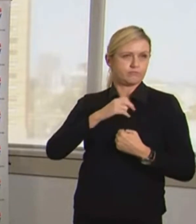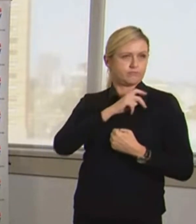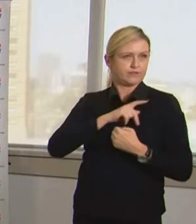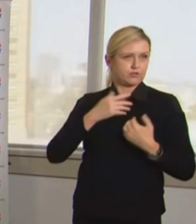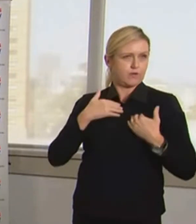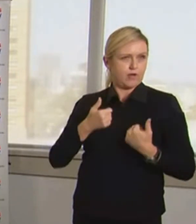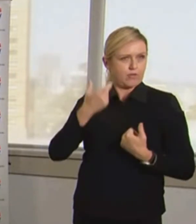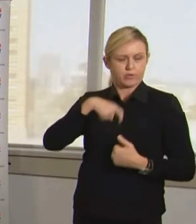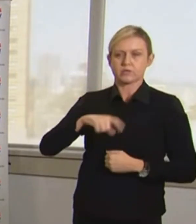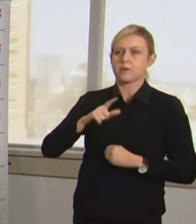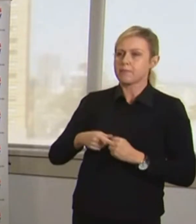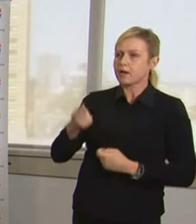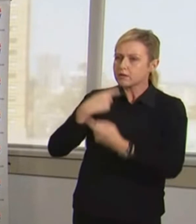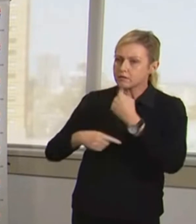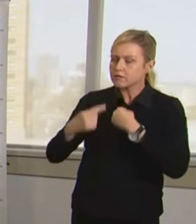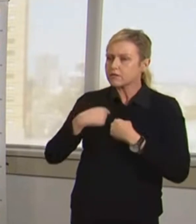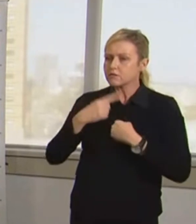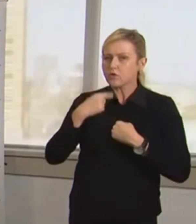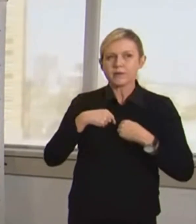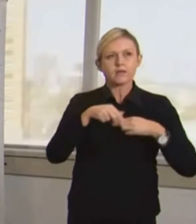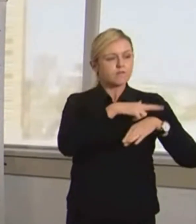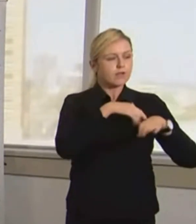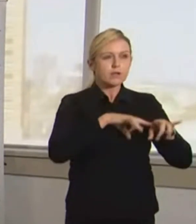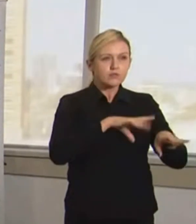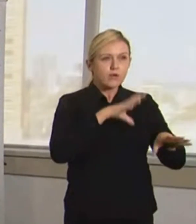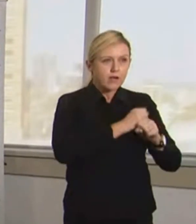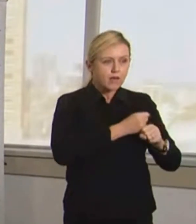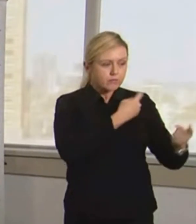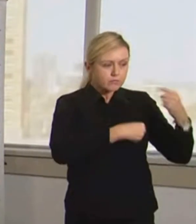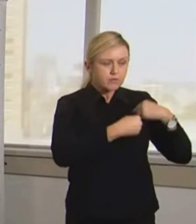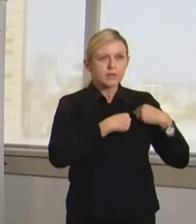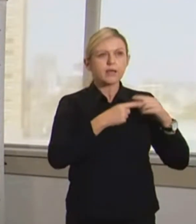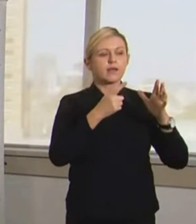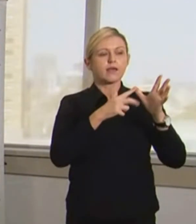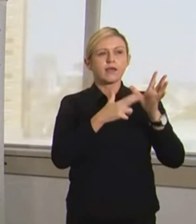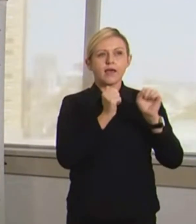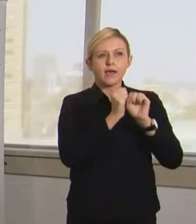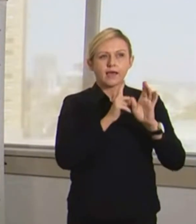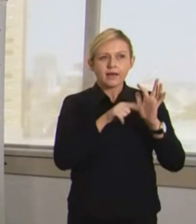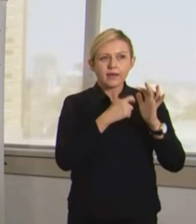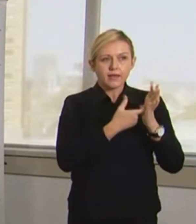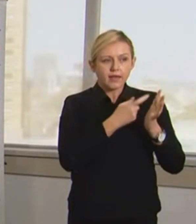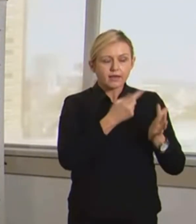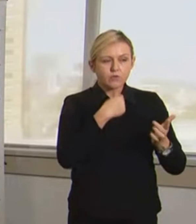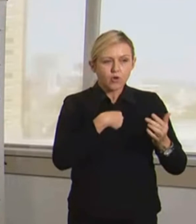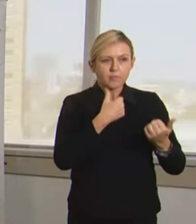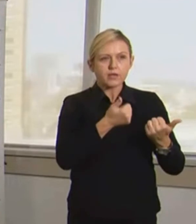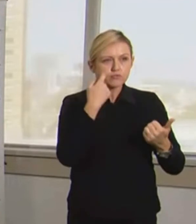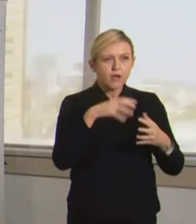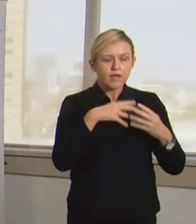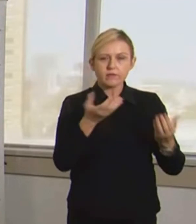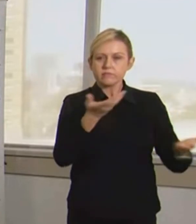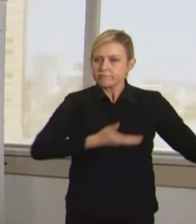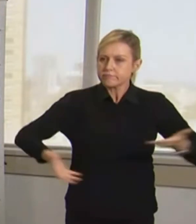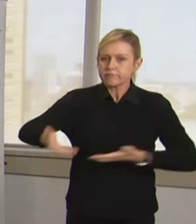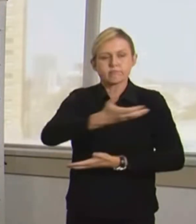saying that we are, and so is the federal government, and you know, so is Anglicare in a sense. But it's been very challenging because obviously it had a huge number of